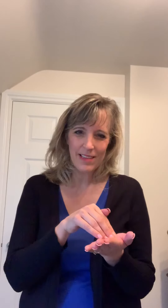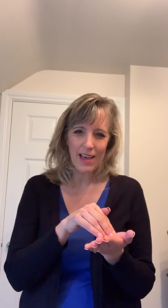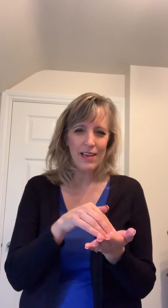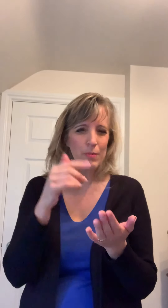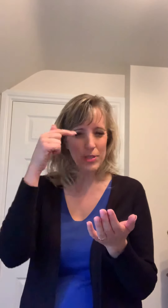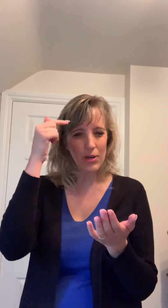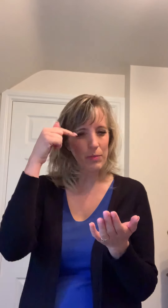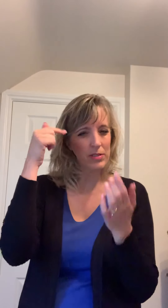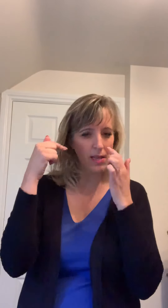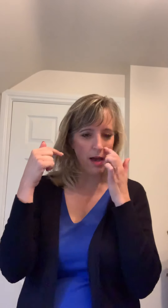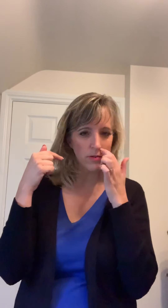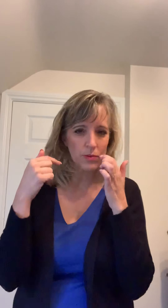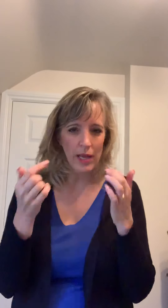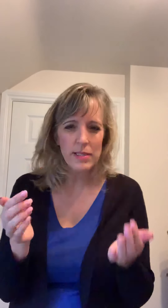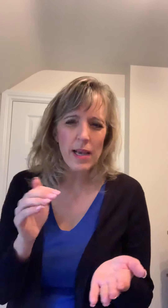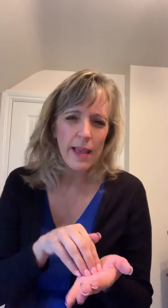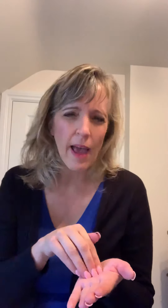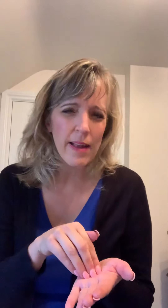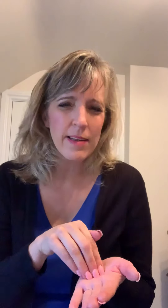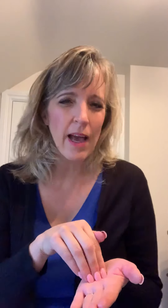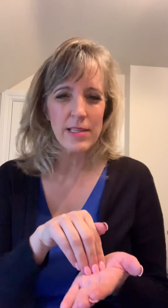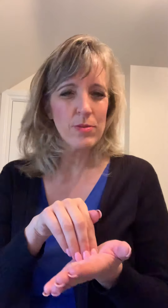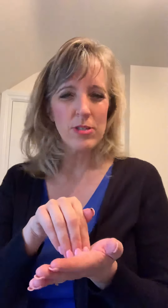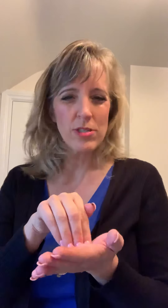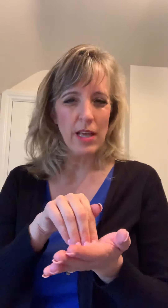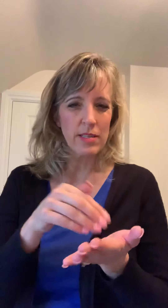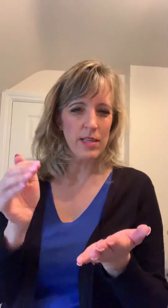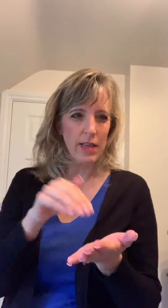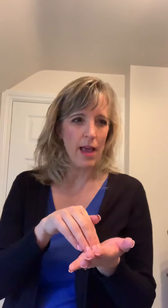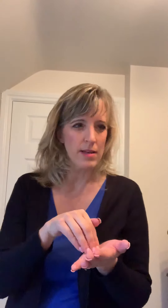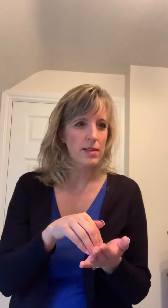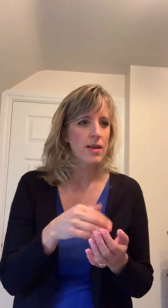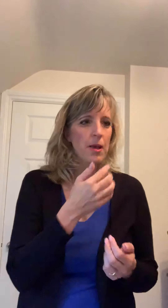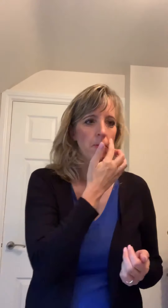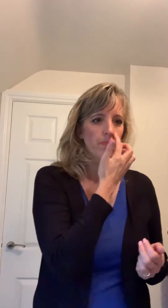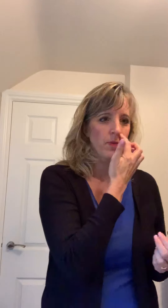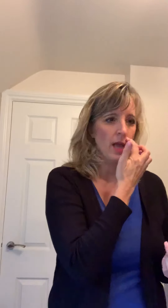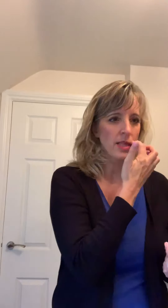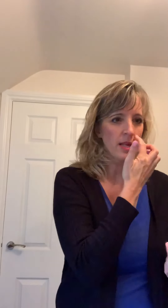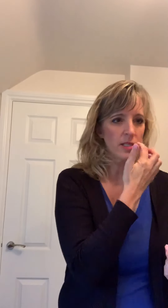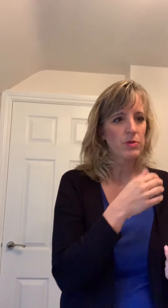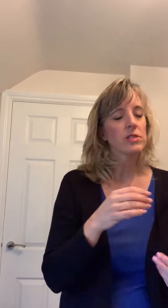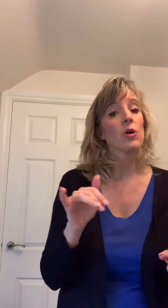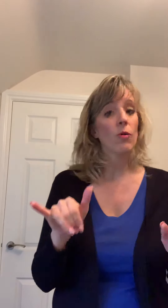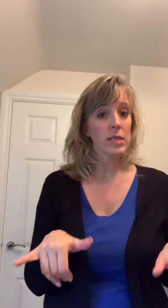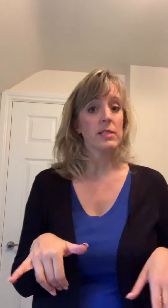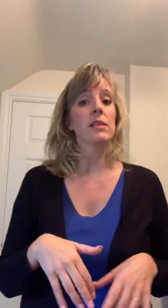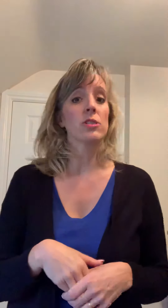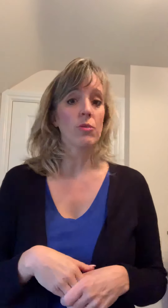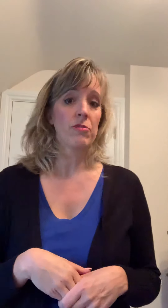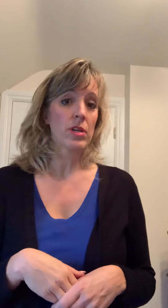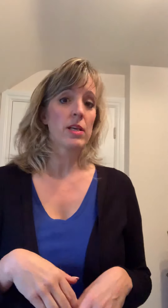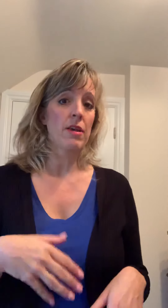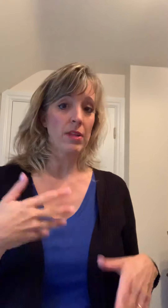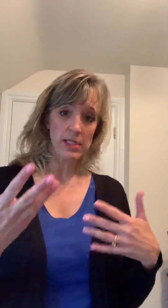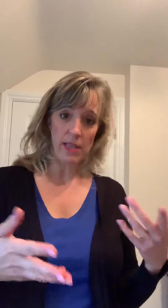okay? And put your eyebrows down, right? Again, I don't understand, again. Okay, the next one is, oh, I see. So if they tell